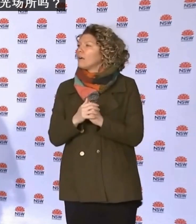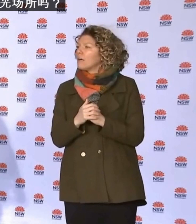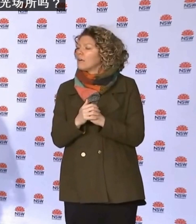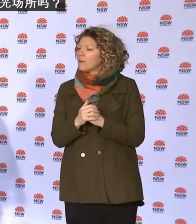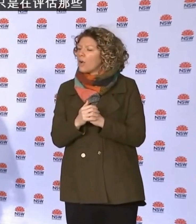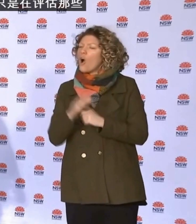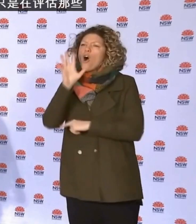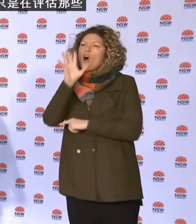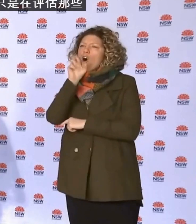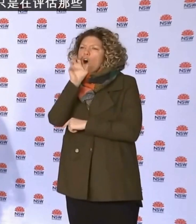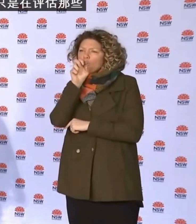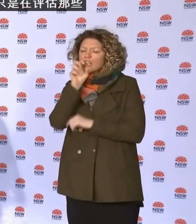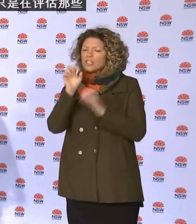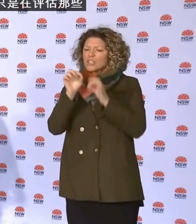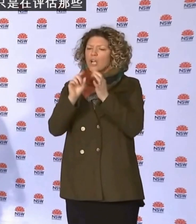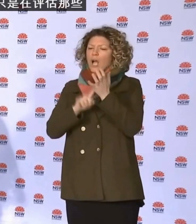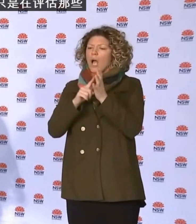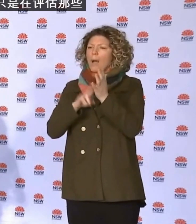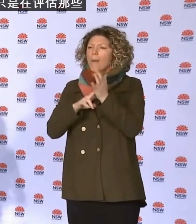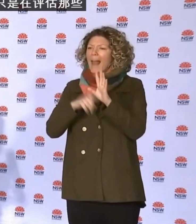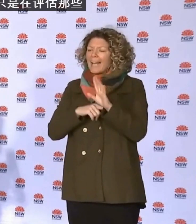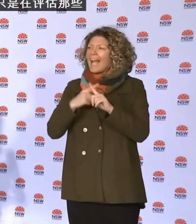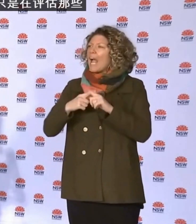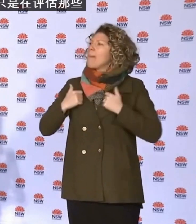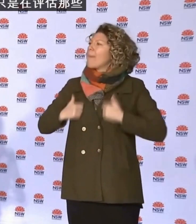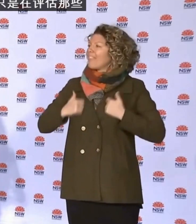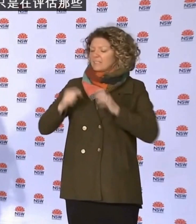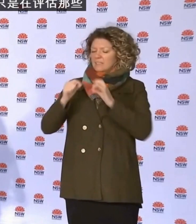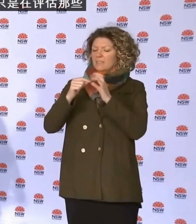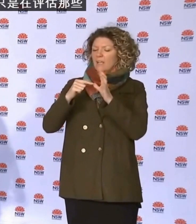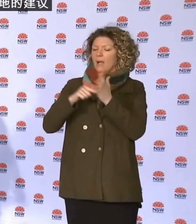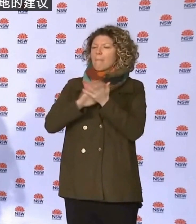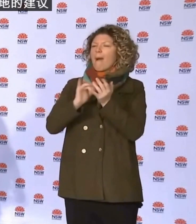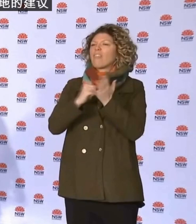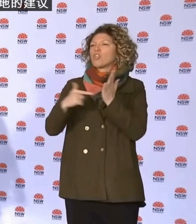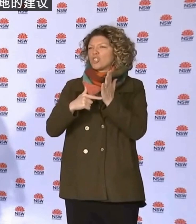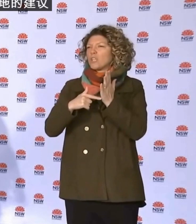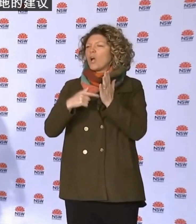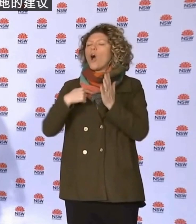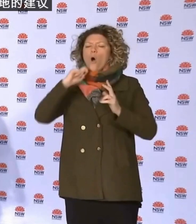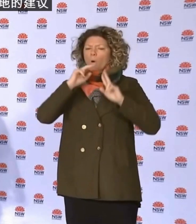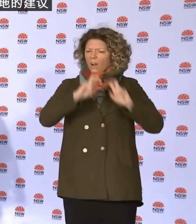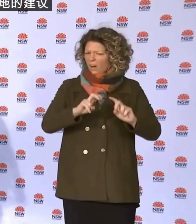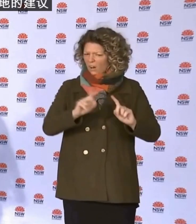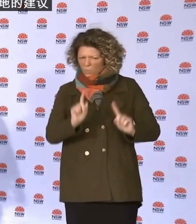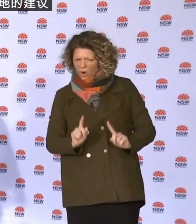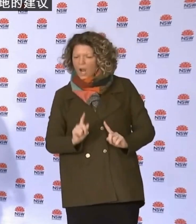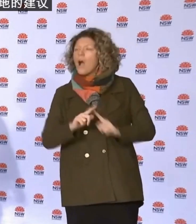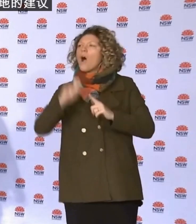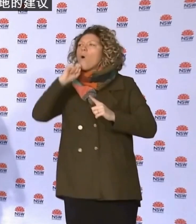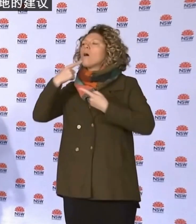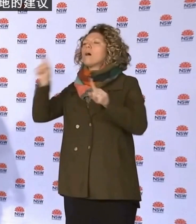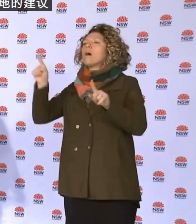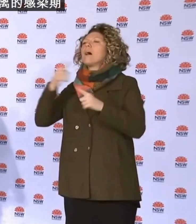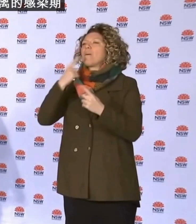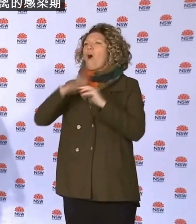Carboni, Orange, Blaney and maybe Bathurst, and we're just assessing those issues. We'll release the advice about